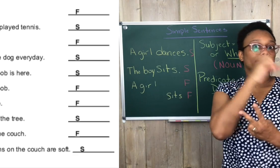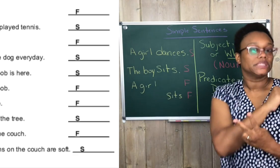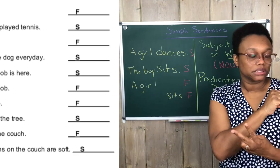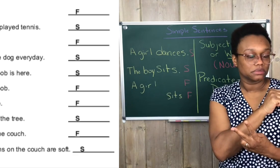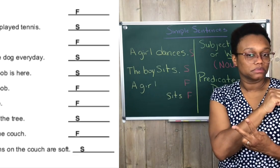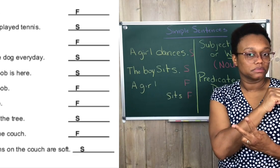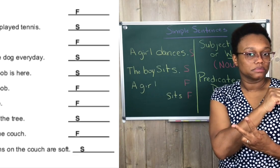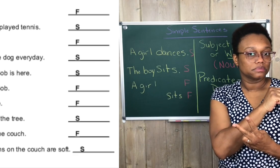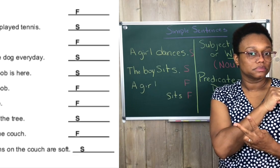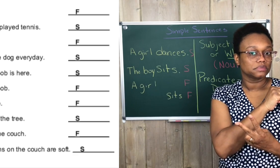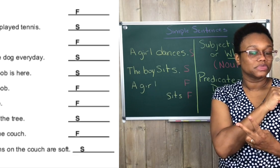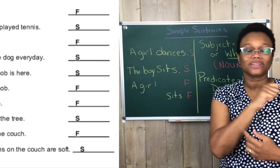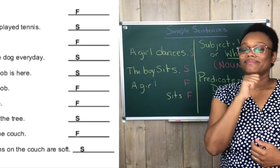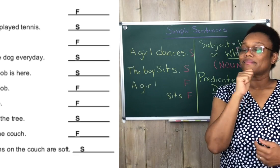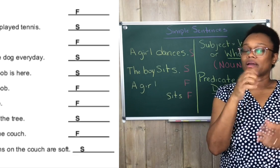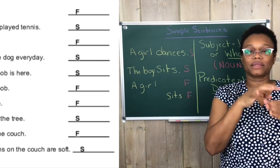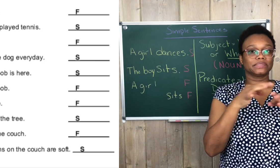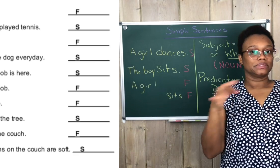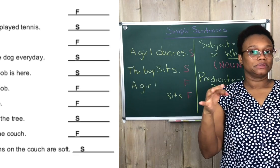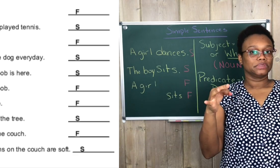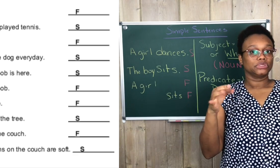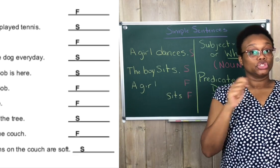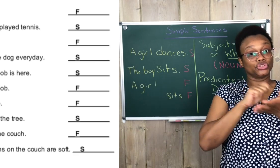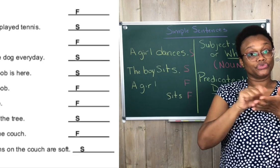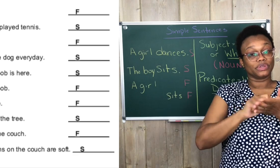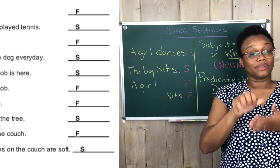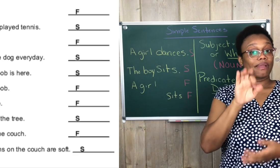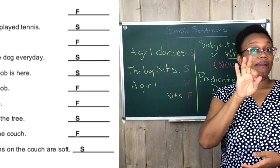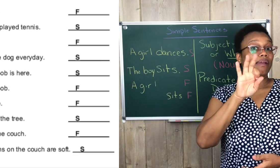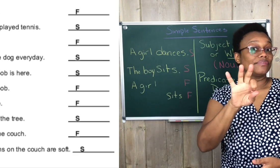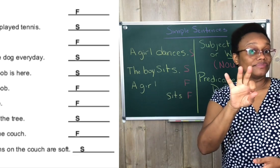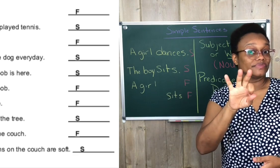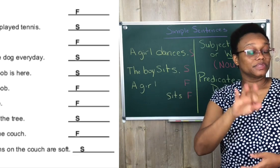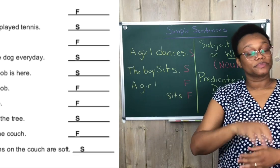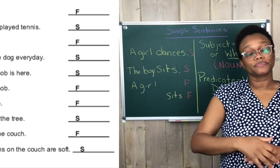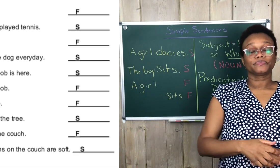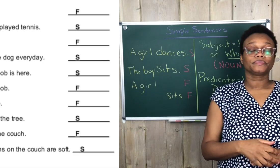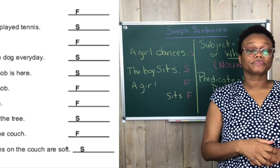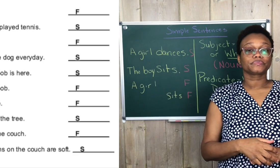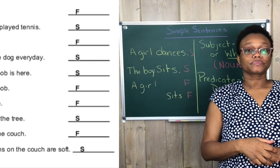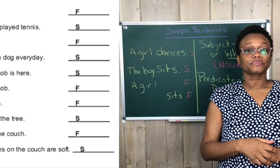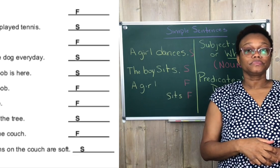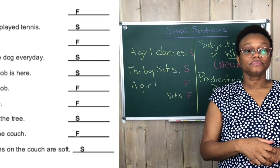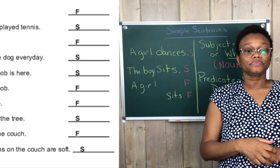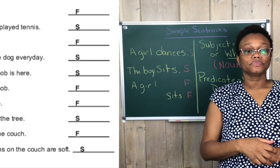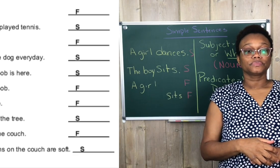It's missing that subject. So it is not a sentence, you write F.